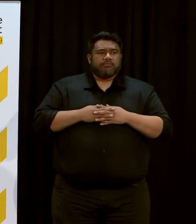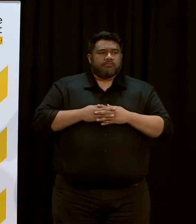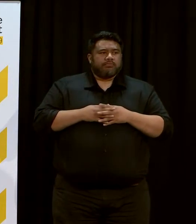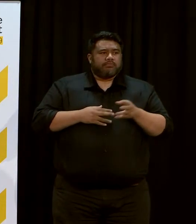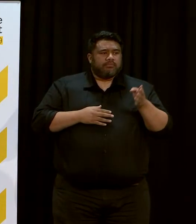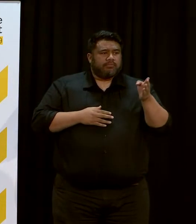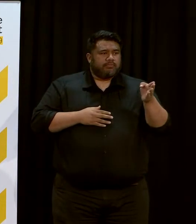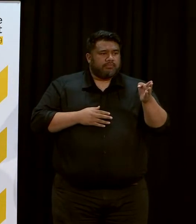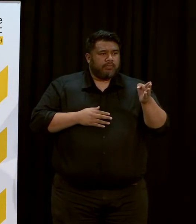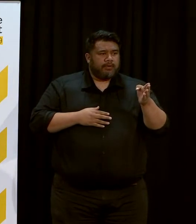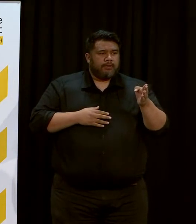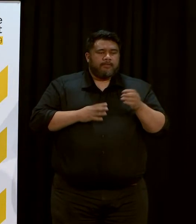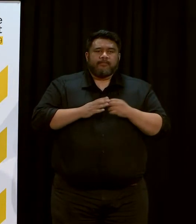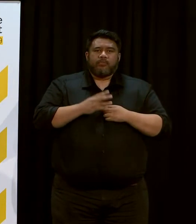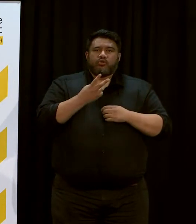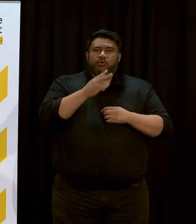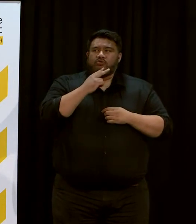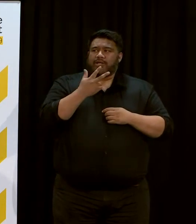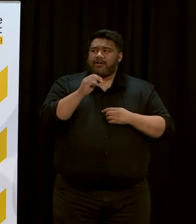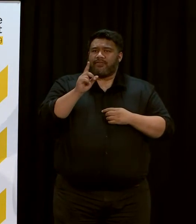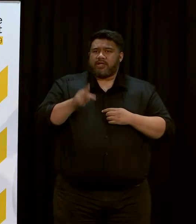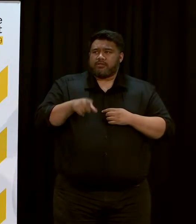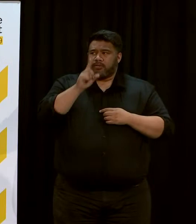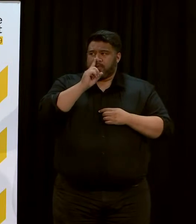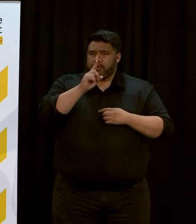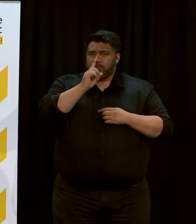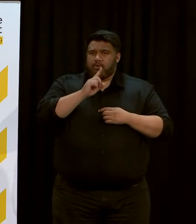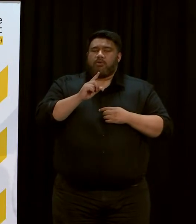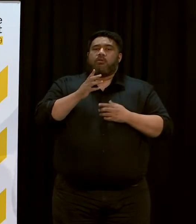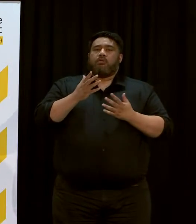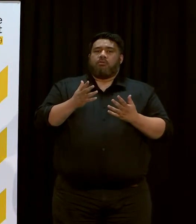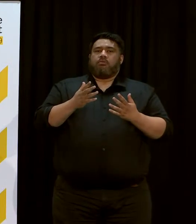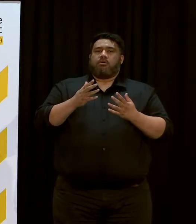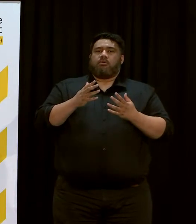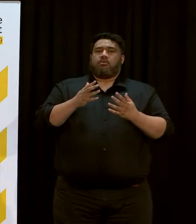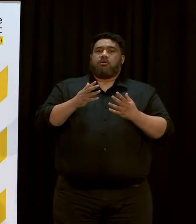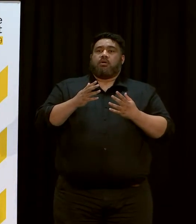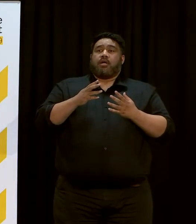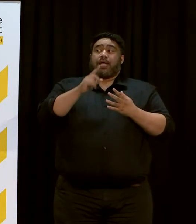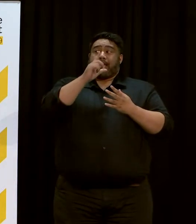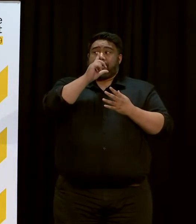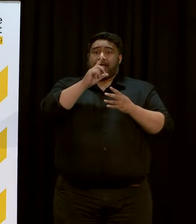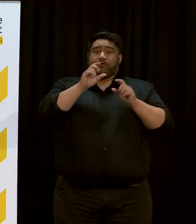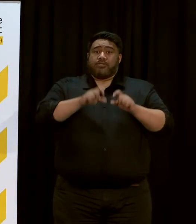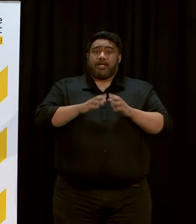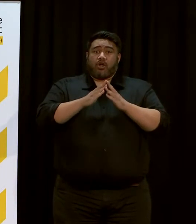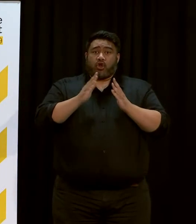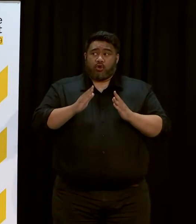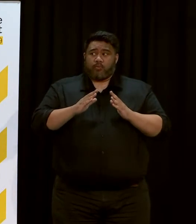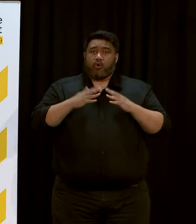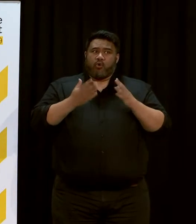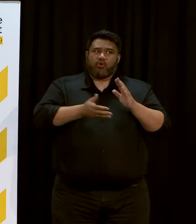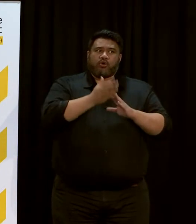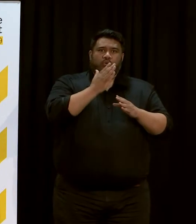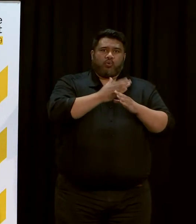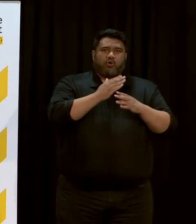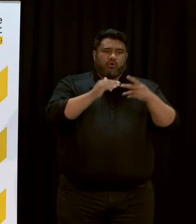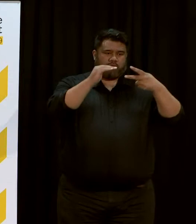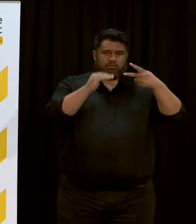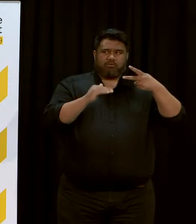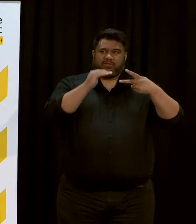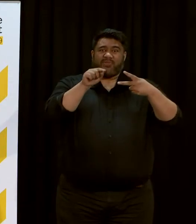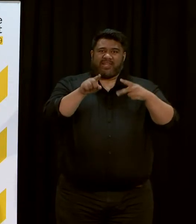having 280,000 people go to work, which is the difference between level 3 and level 4, is going to reduce. However, keeping in mind,